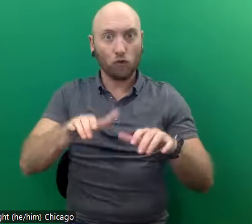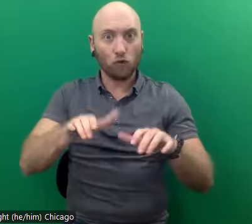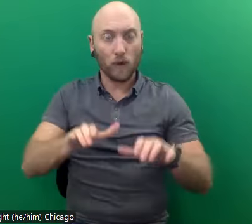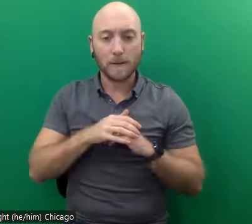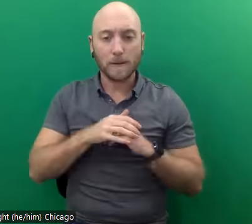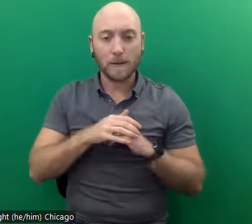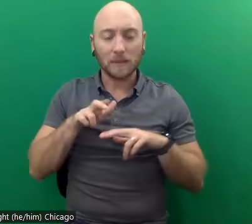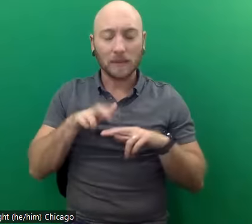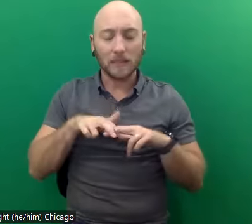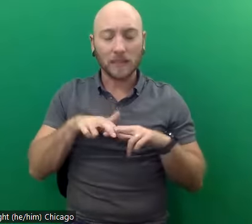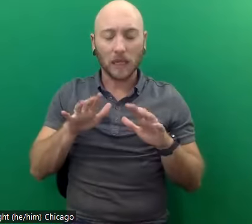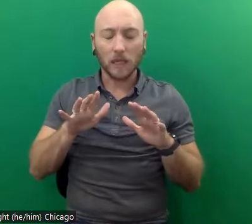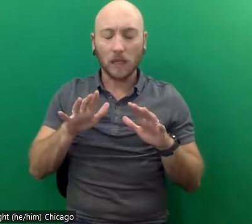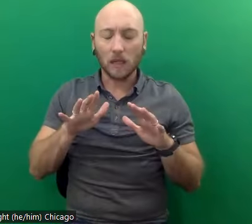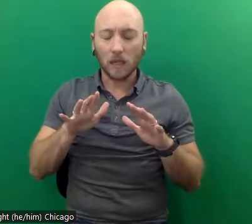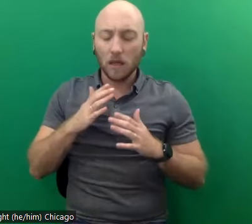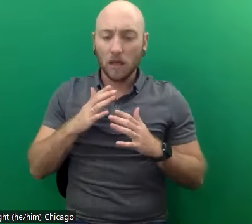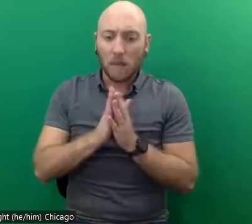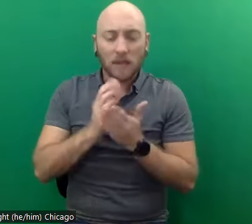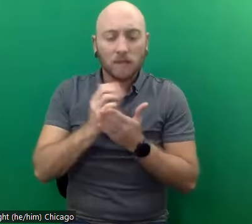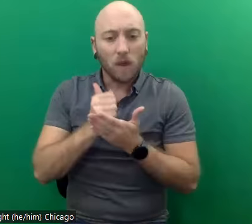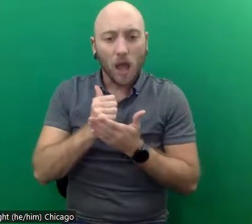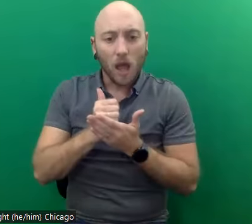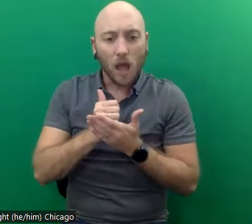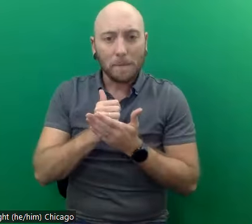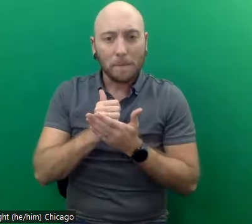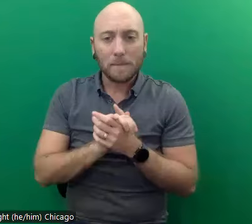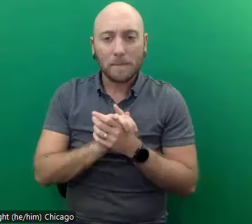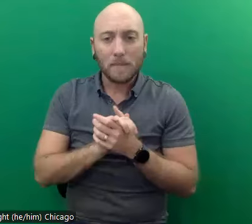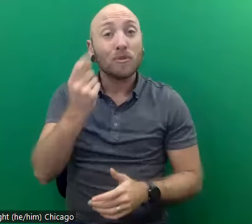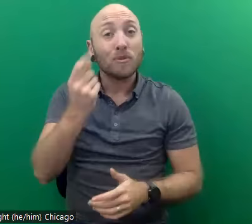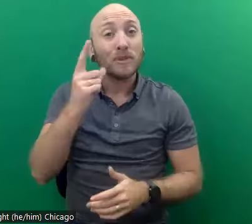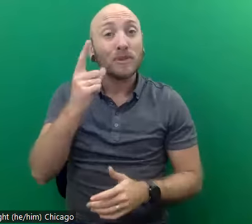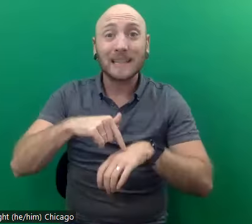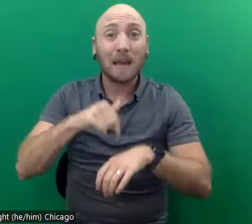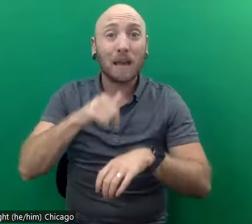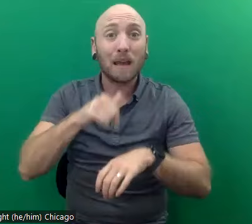even though I wasn't a believer in something powerful than myself,